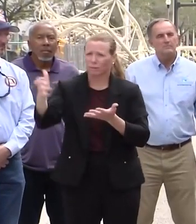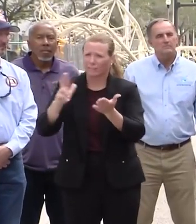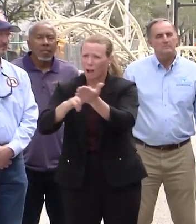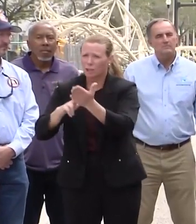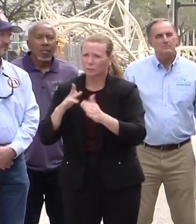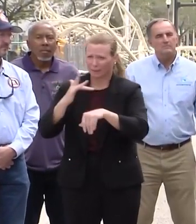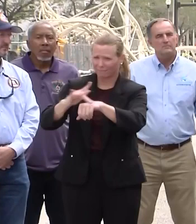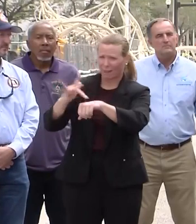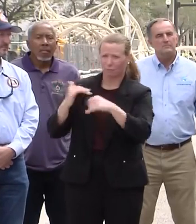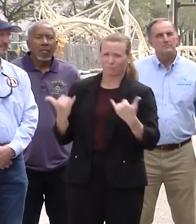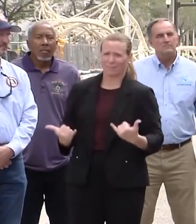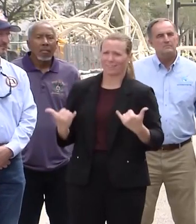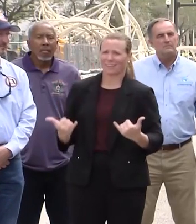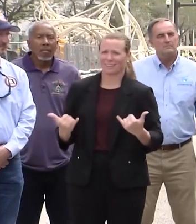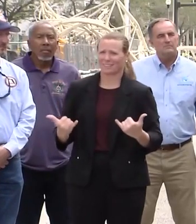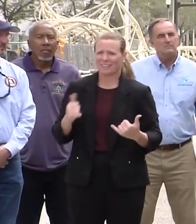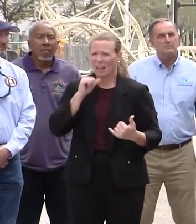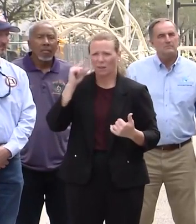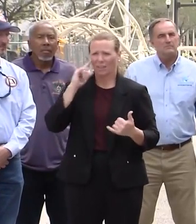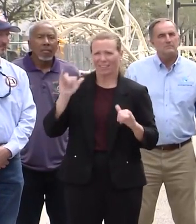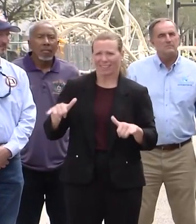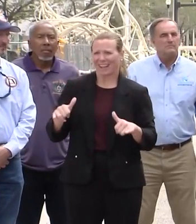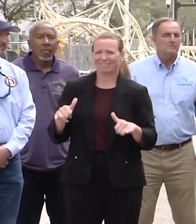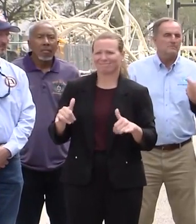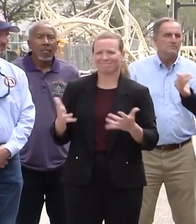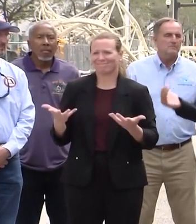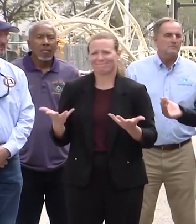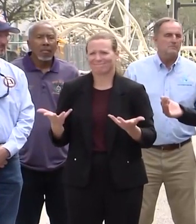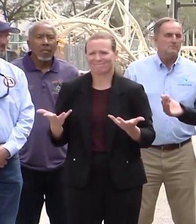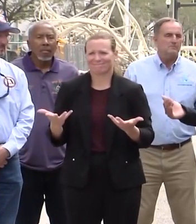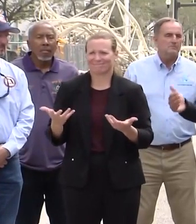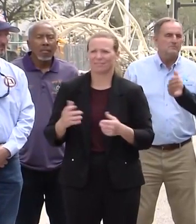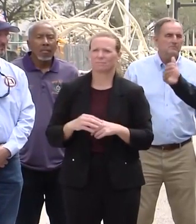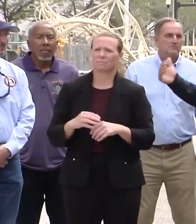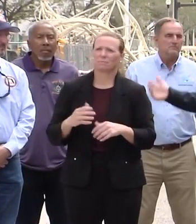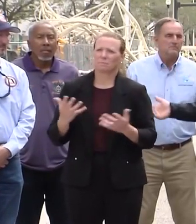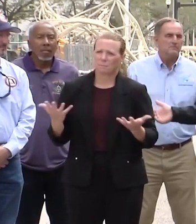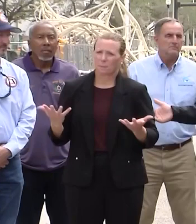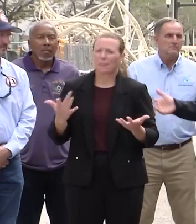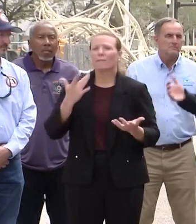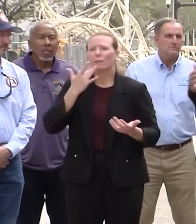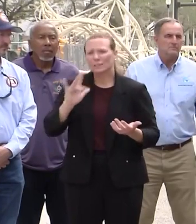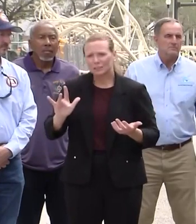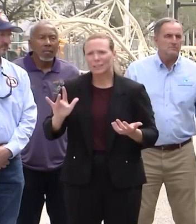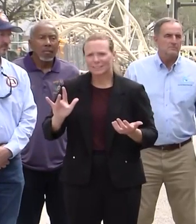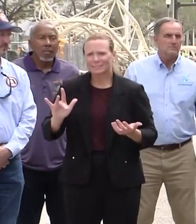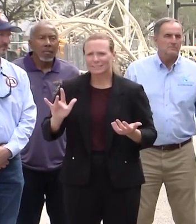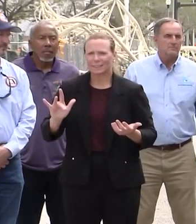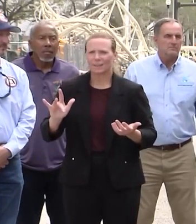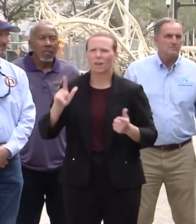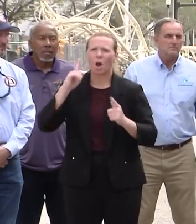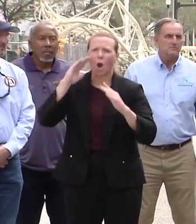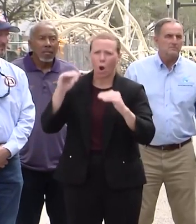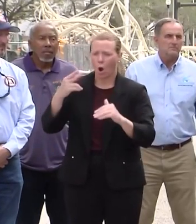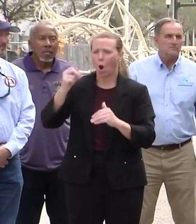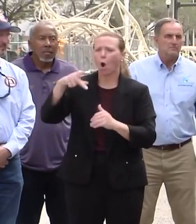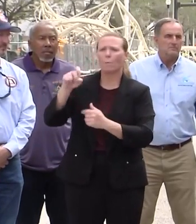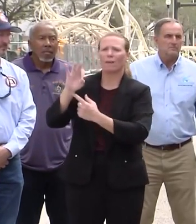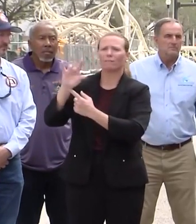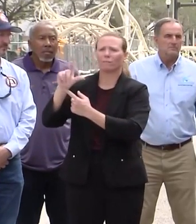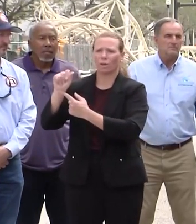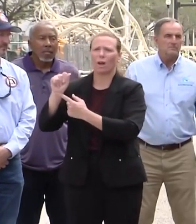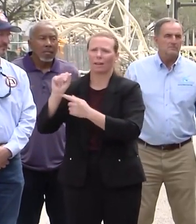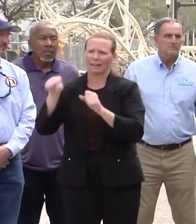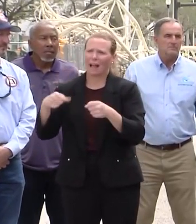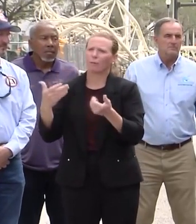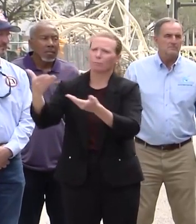available right now, I don't think that's likely the case. Now, fortunately, Hope Florida, what Kevin's been able to do, bring these groups to the table. They